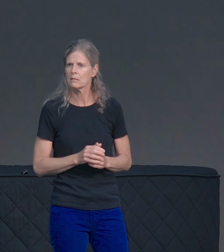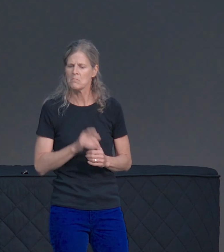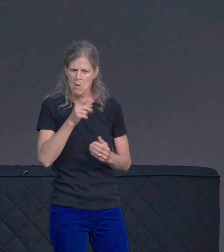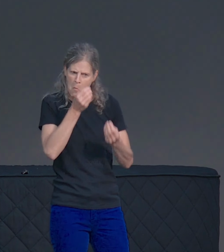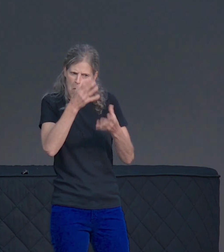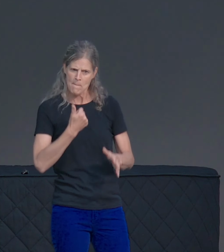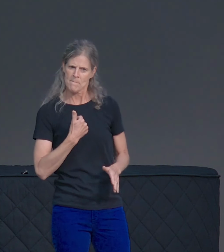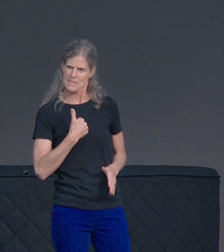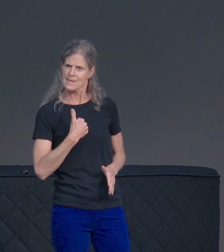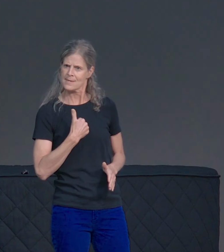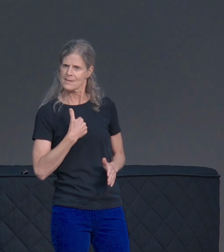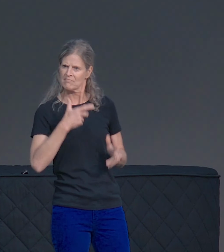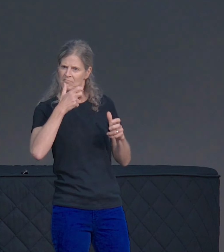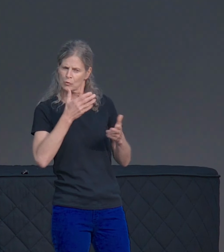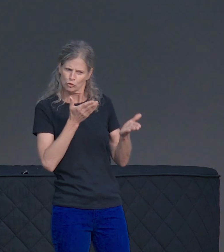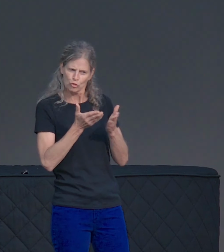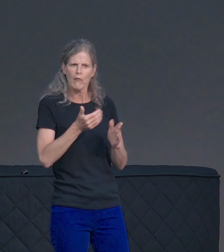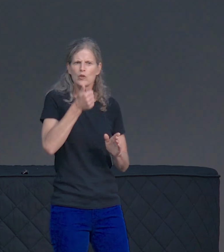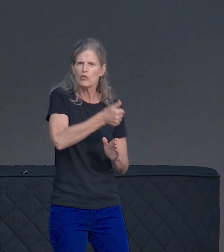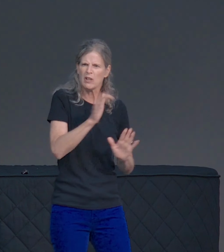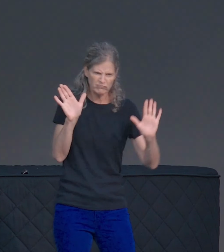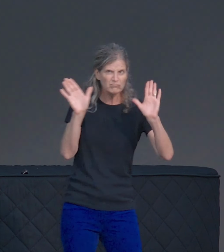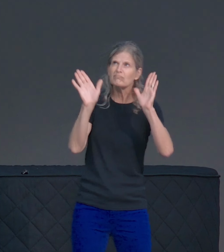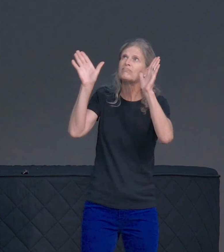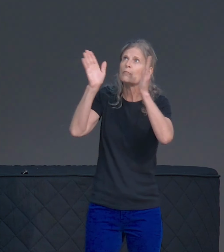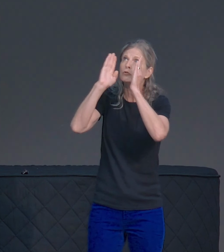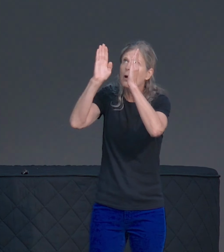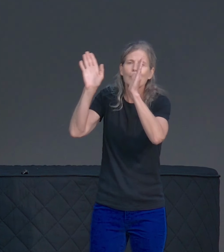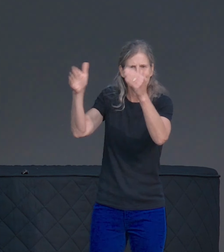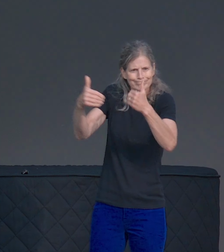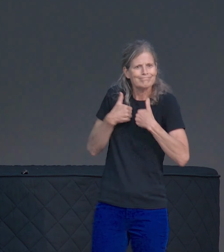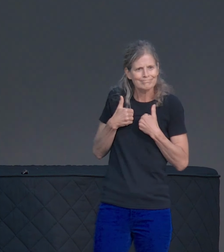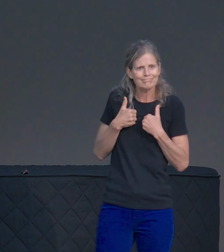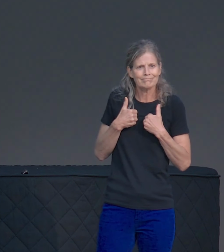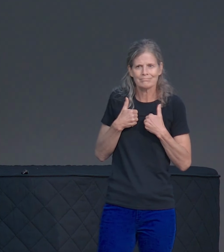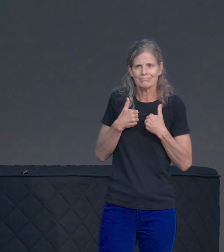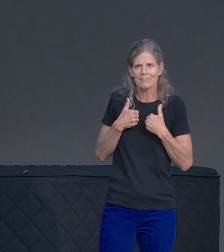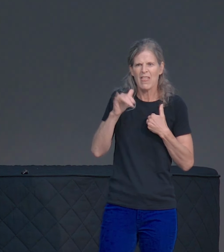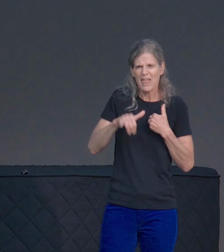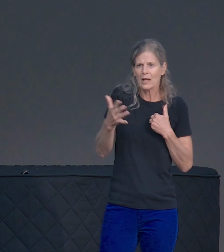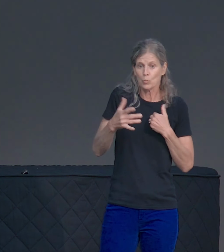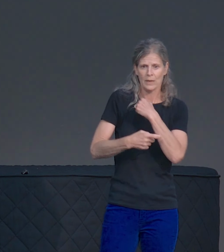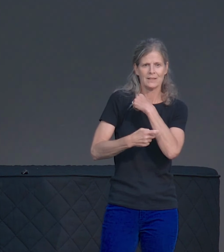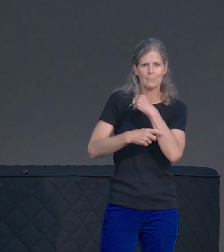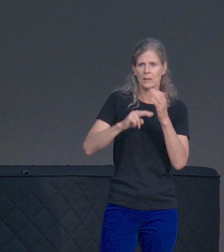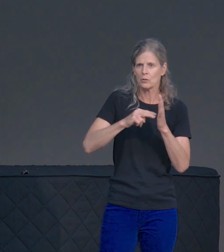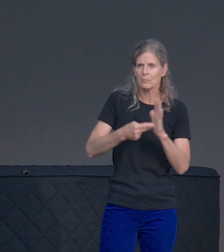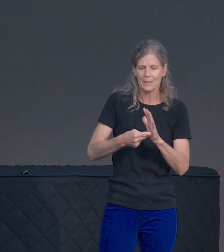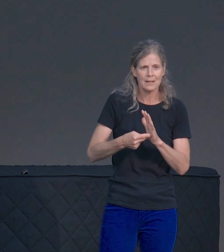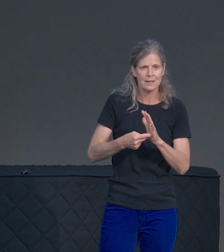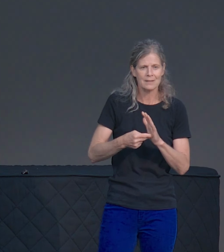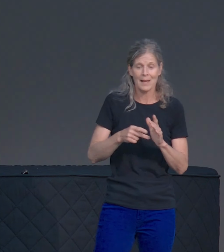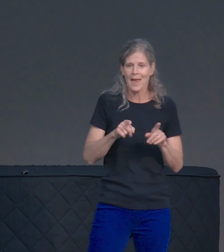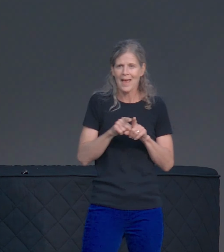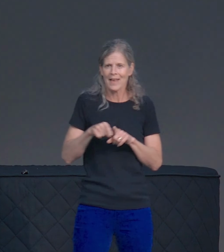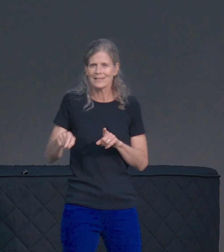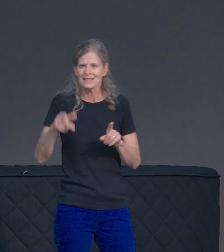obeying my command to serve yourself. That's what each temptation boils down to as he speaks to